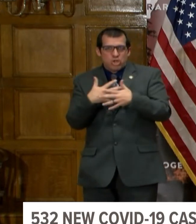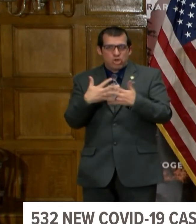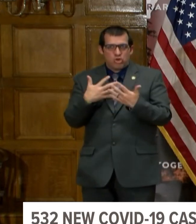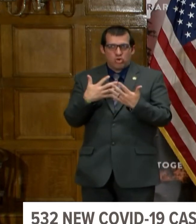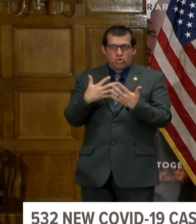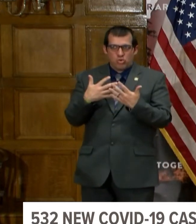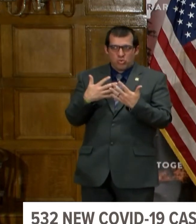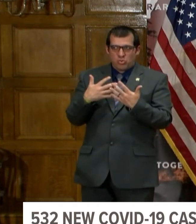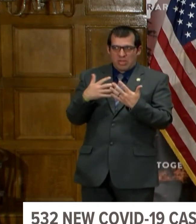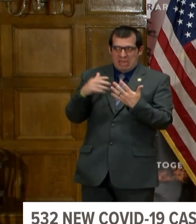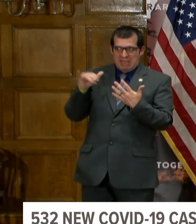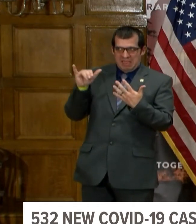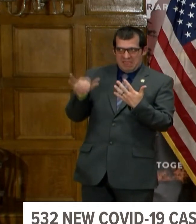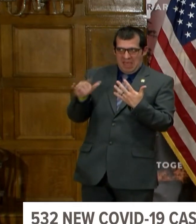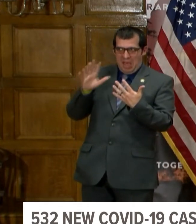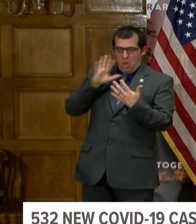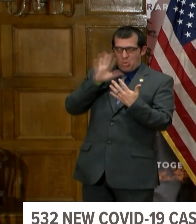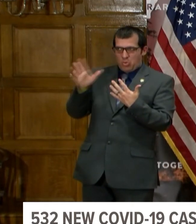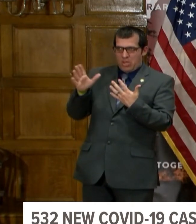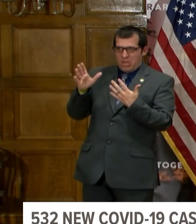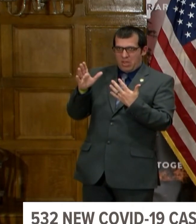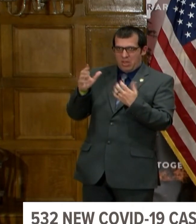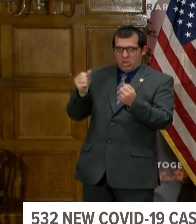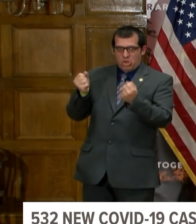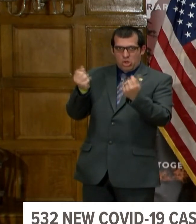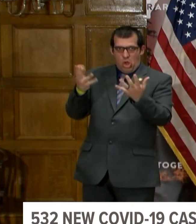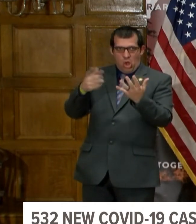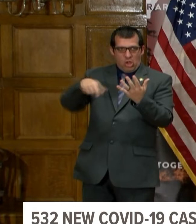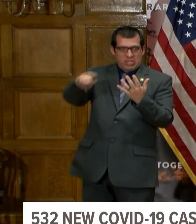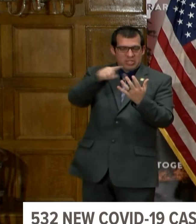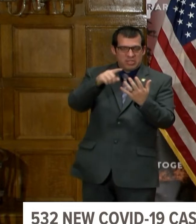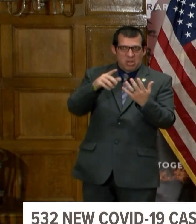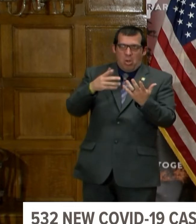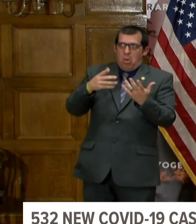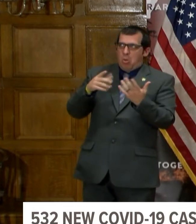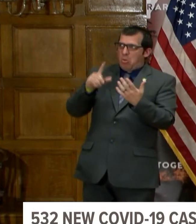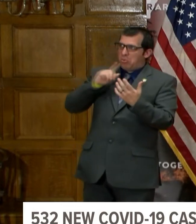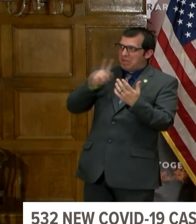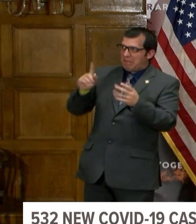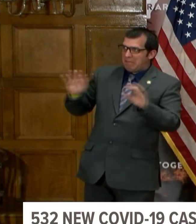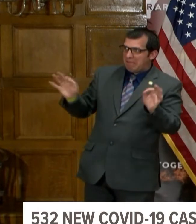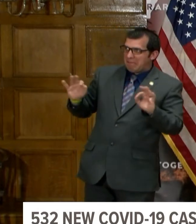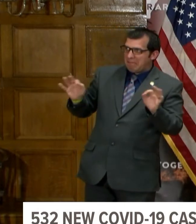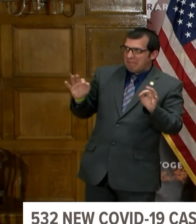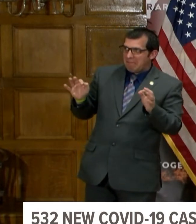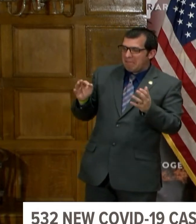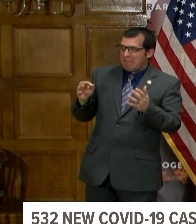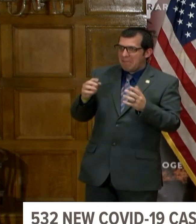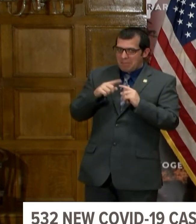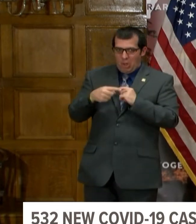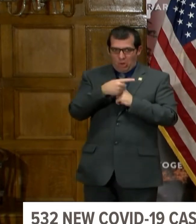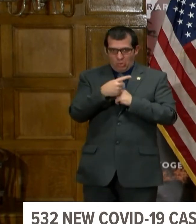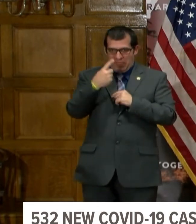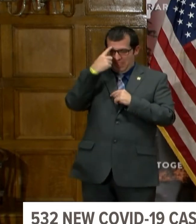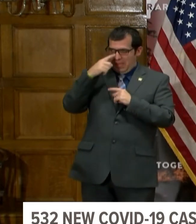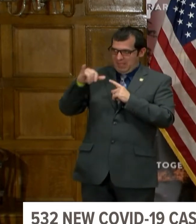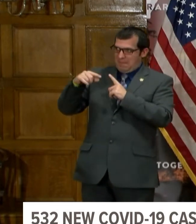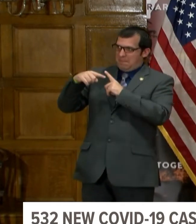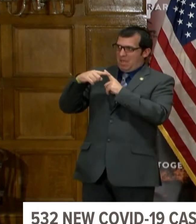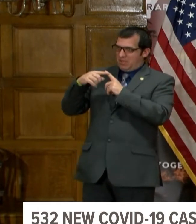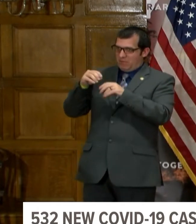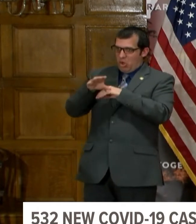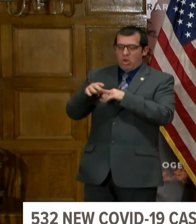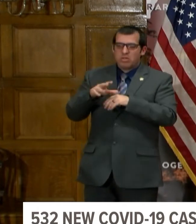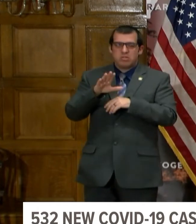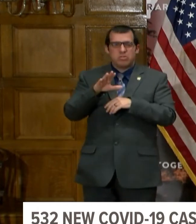is that going to negate whatever positives you believe could have come from this situation? No,